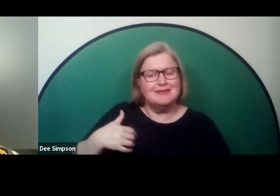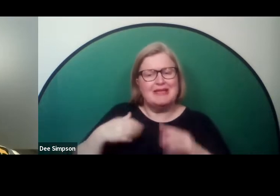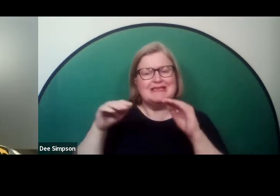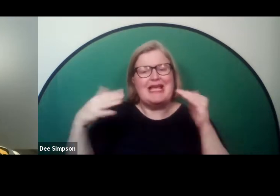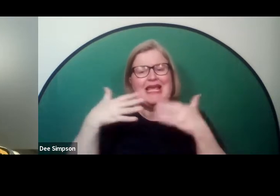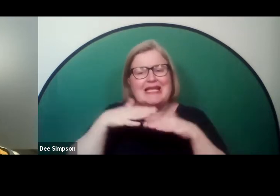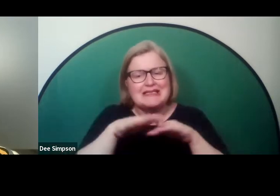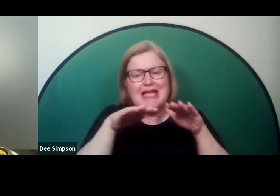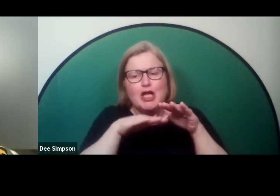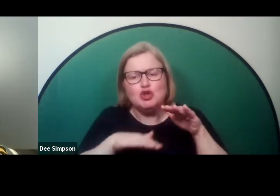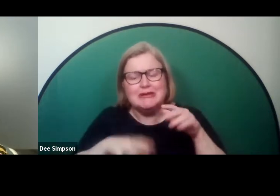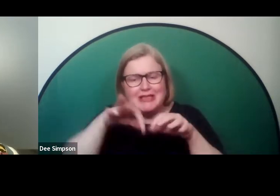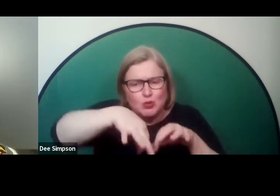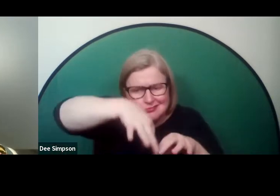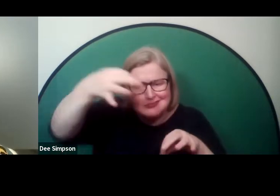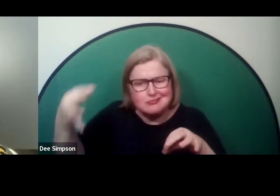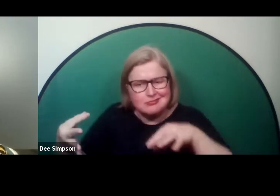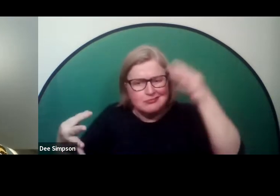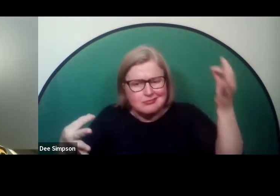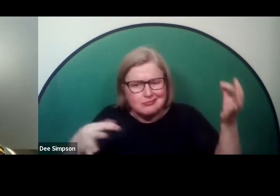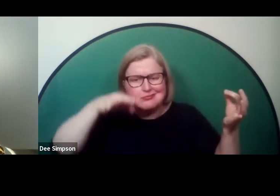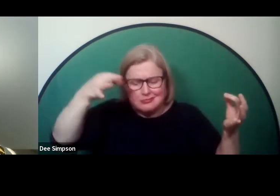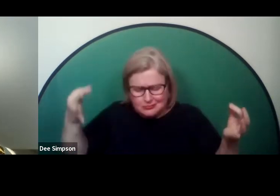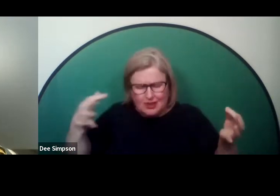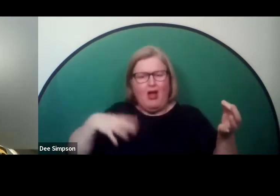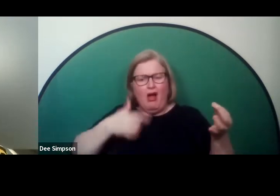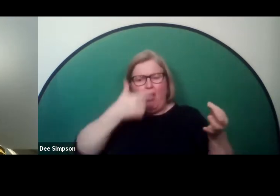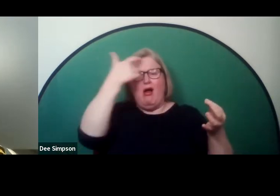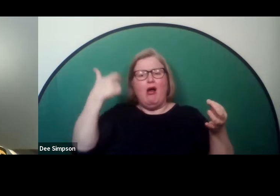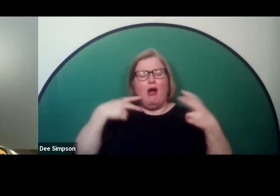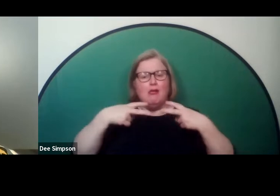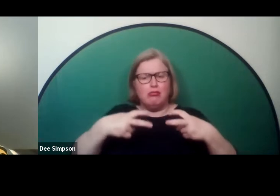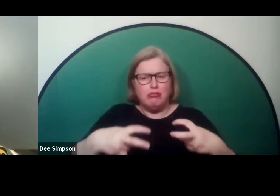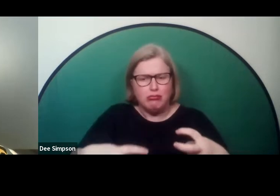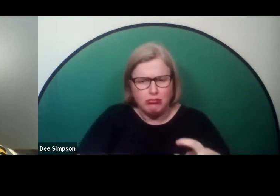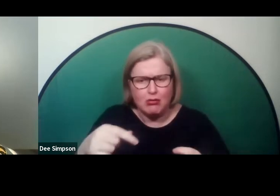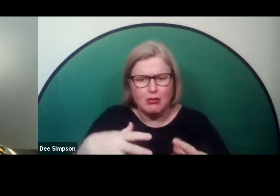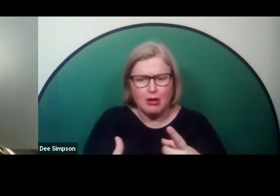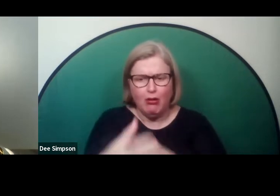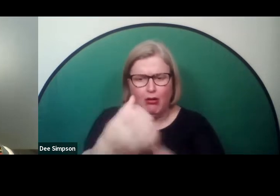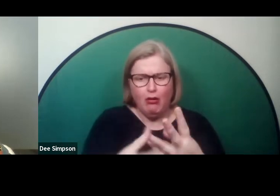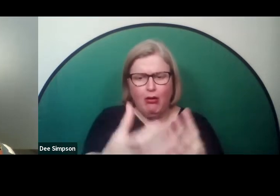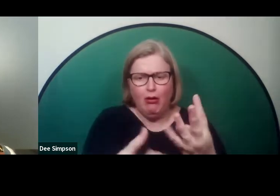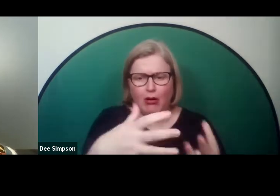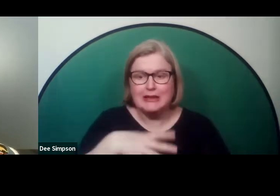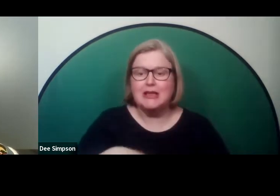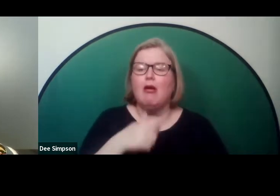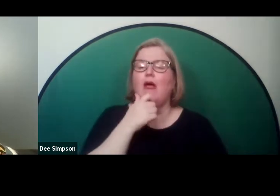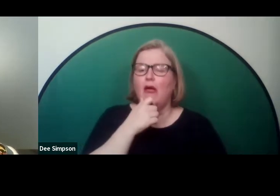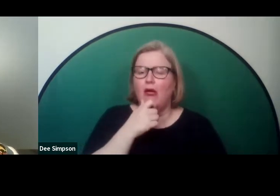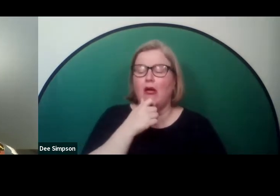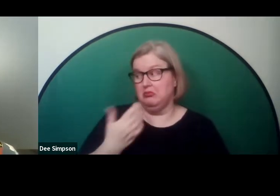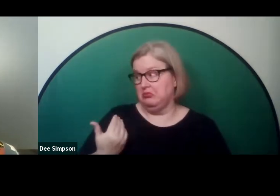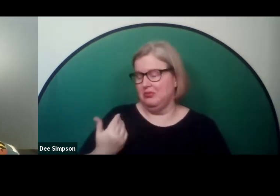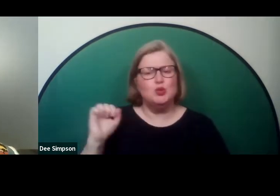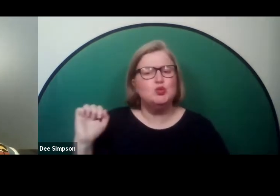issues need to be unpacked and researched and understood much more systematically than they have been to date. And I guess this is